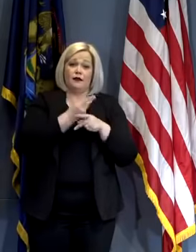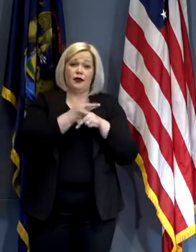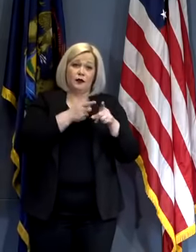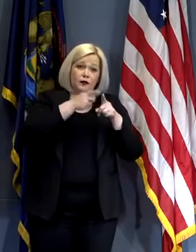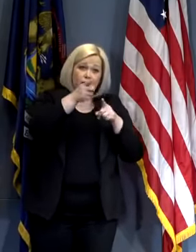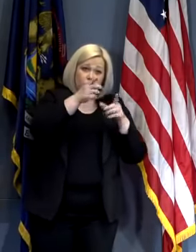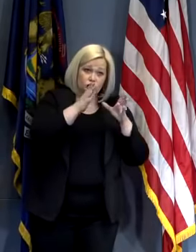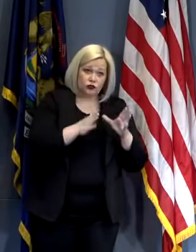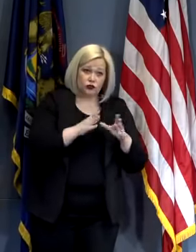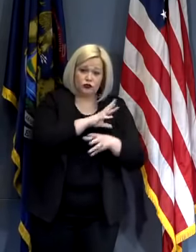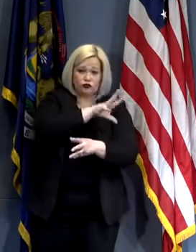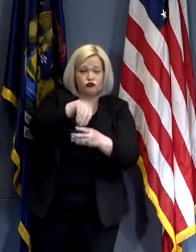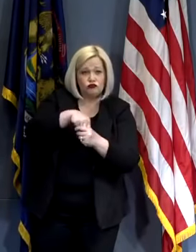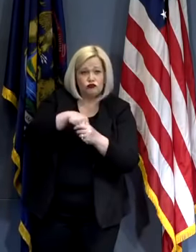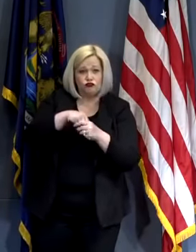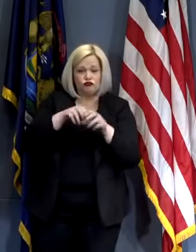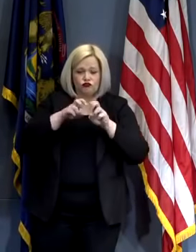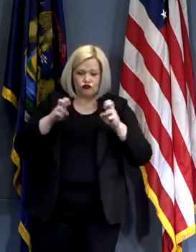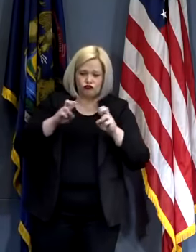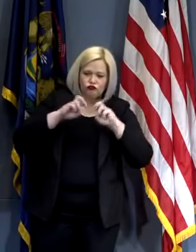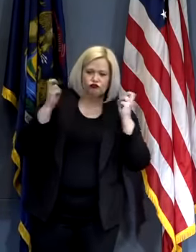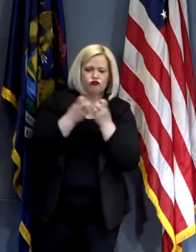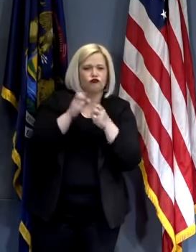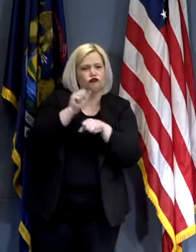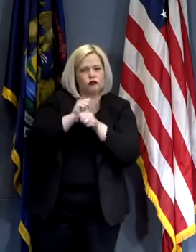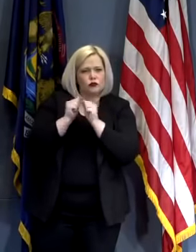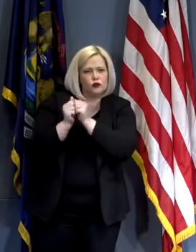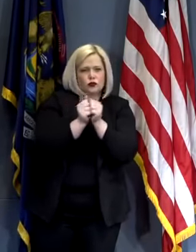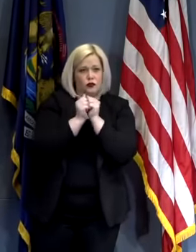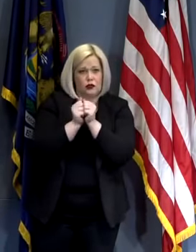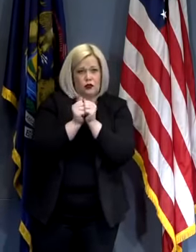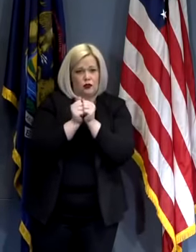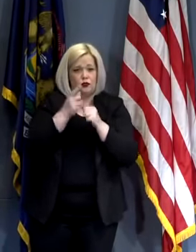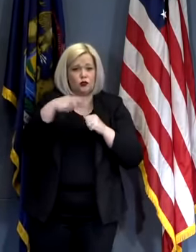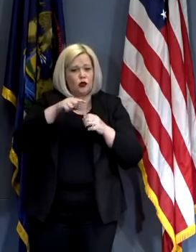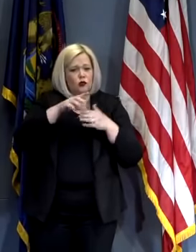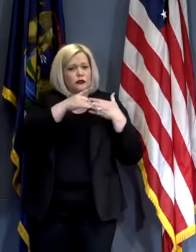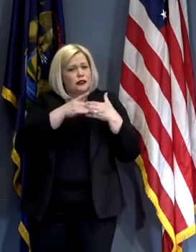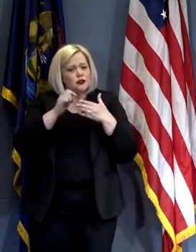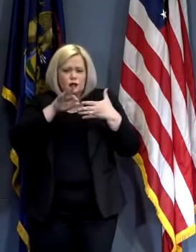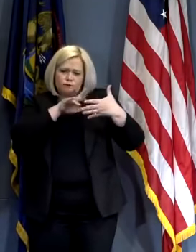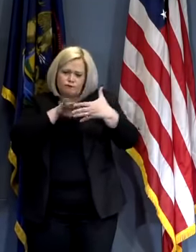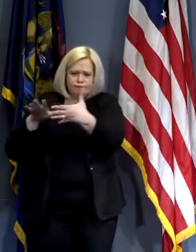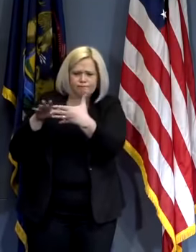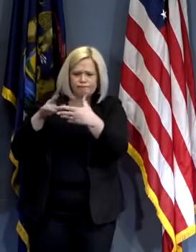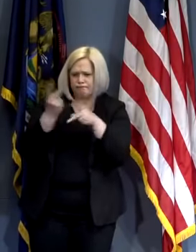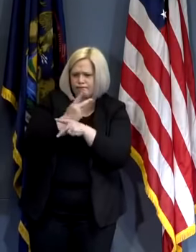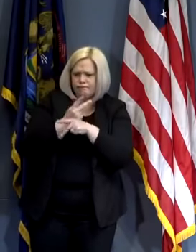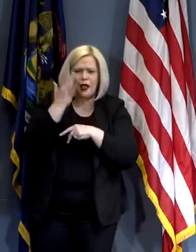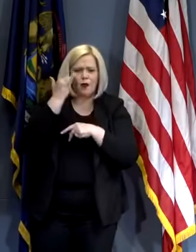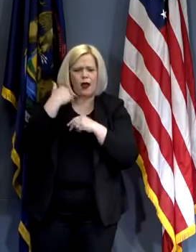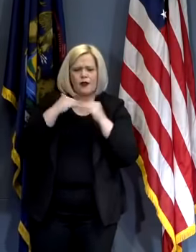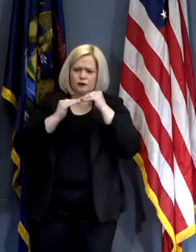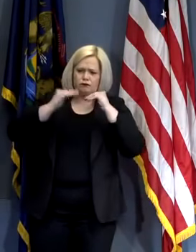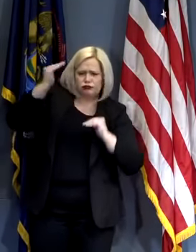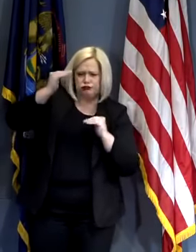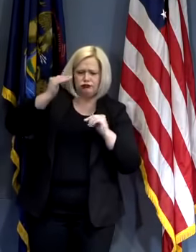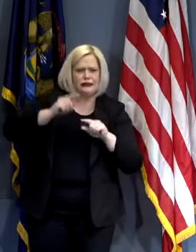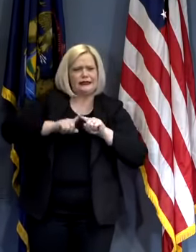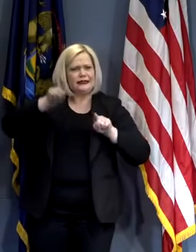communities most impacted by the spread of coronavirus. These leaders will study the causes of racial disparities and the impact